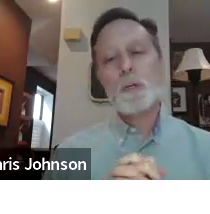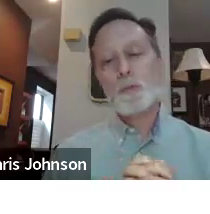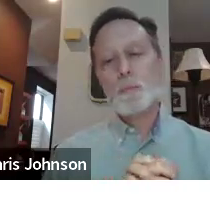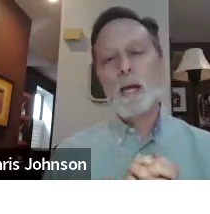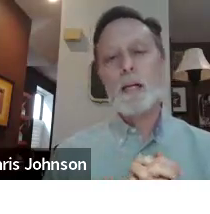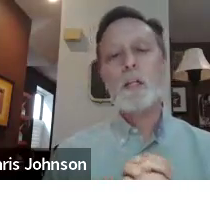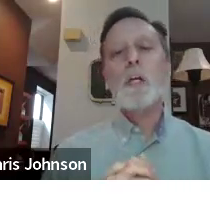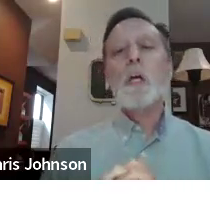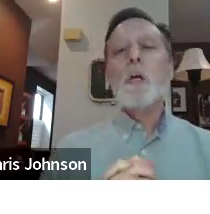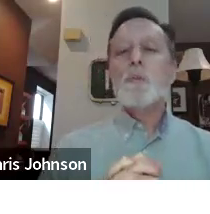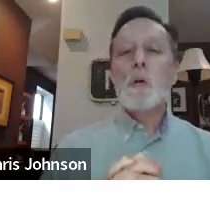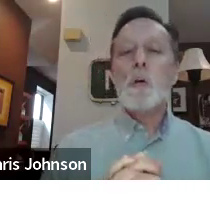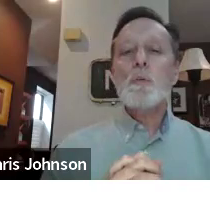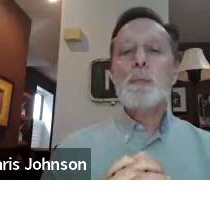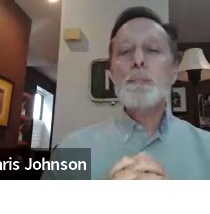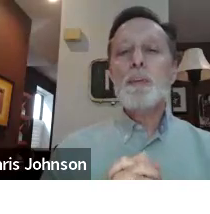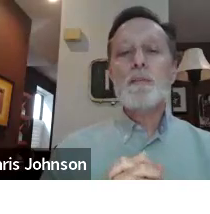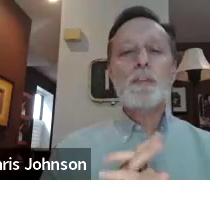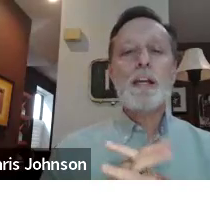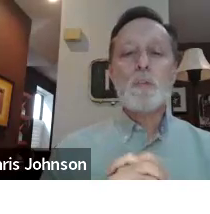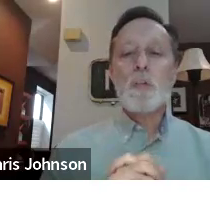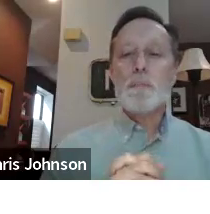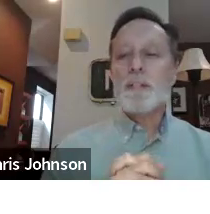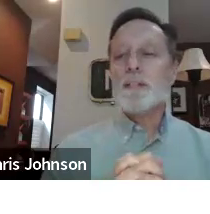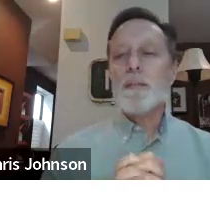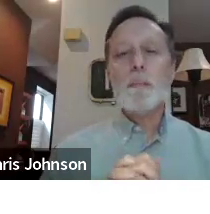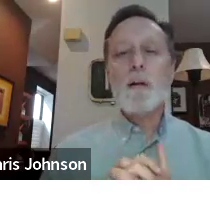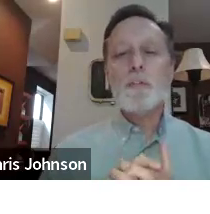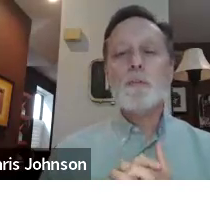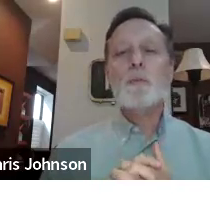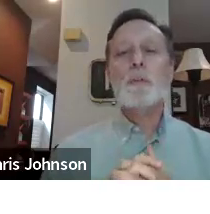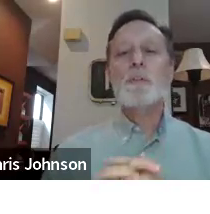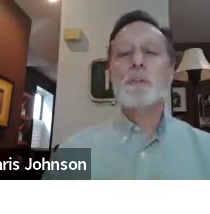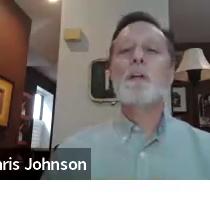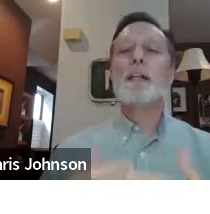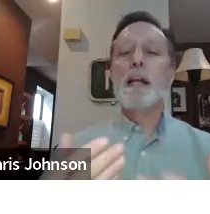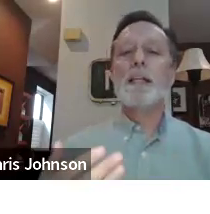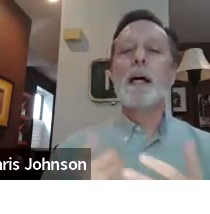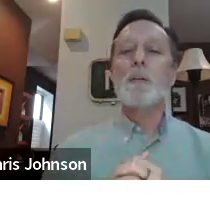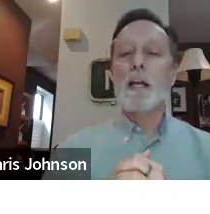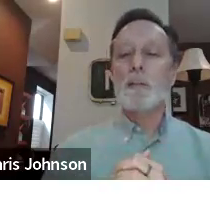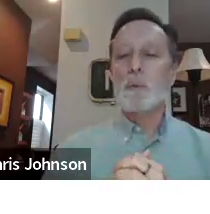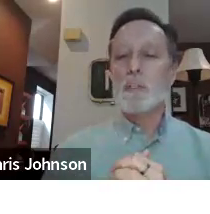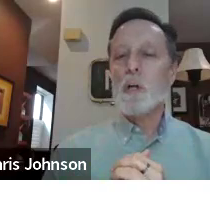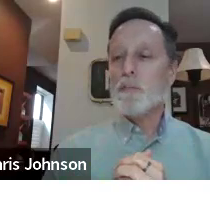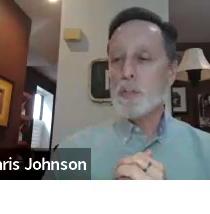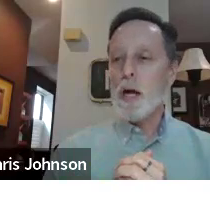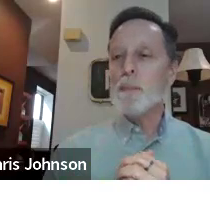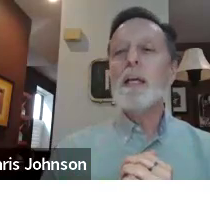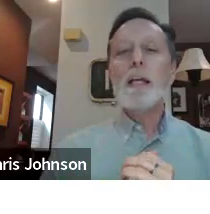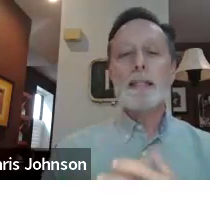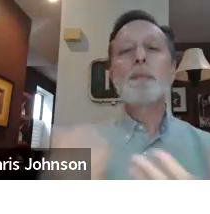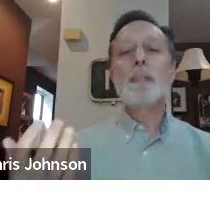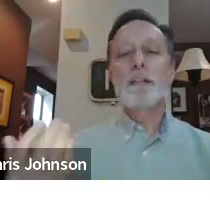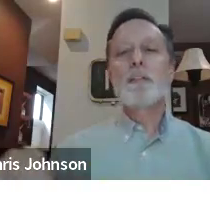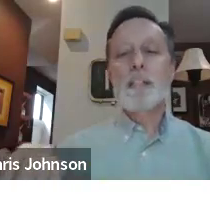and bringing treasures back. So the people that financed ships and sent them off to the New World started hanging out at Lloyd's Coffee